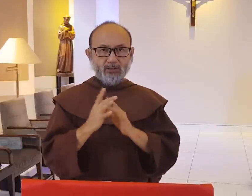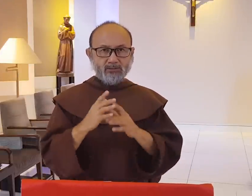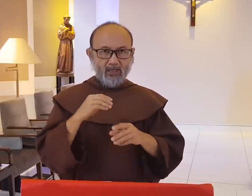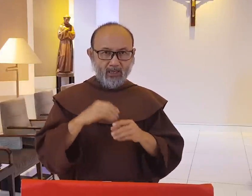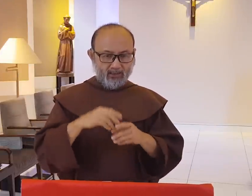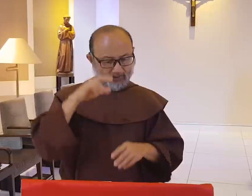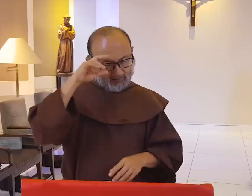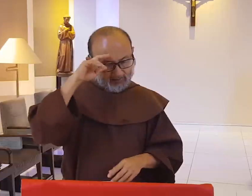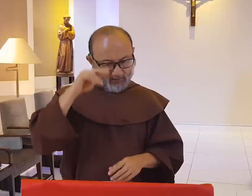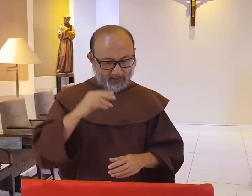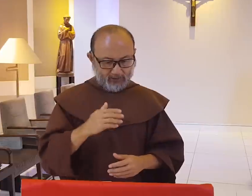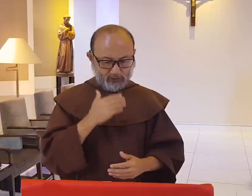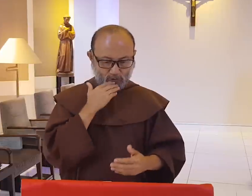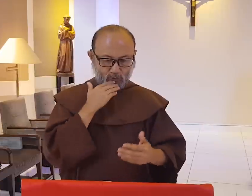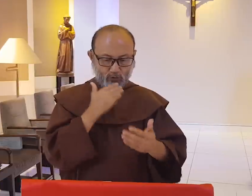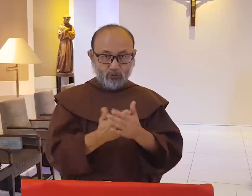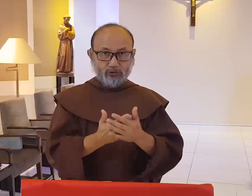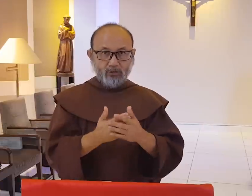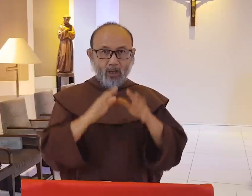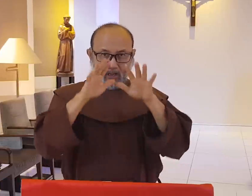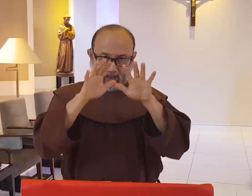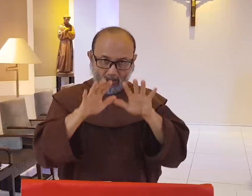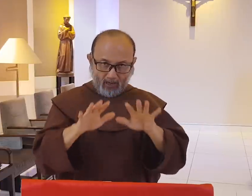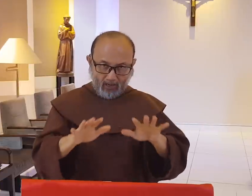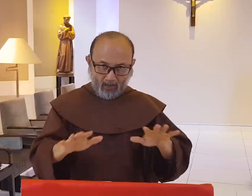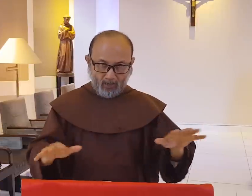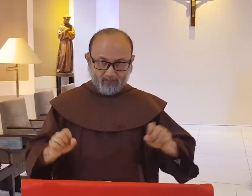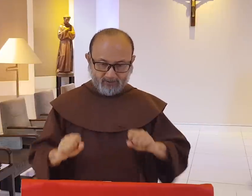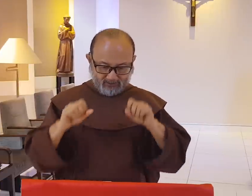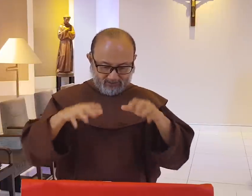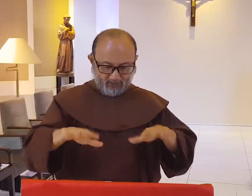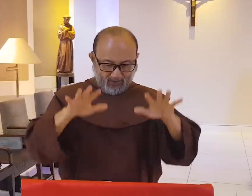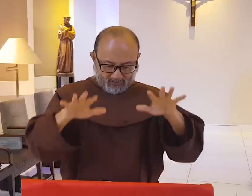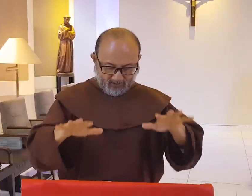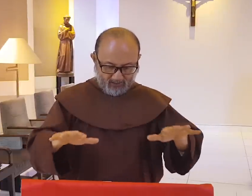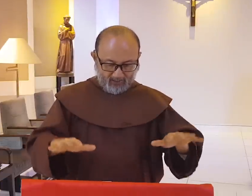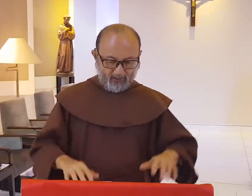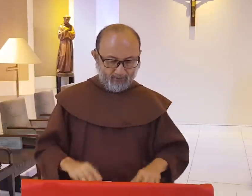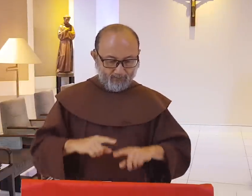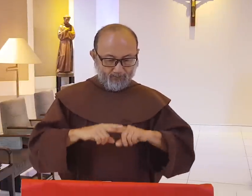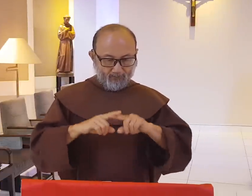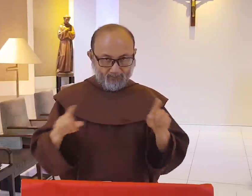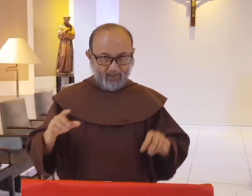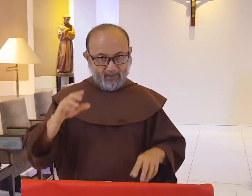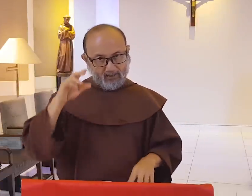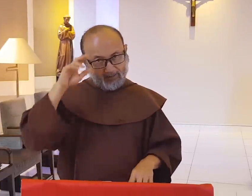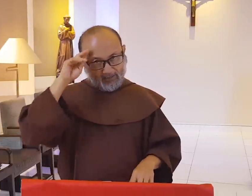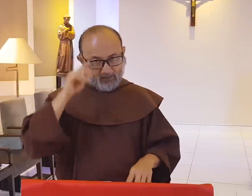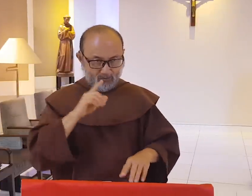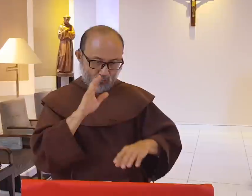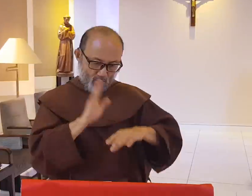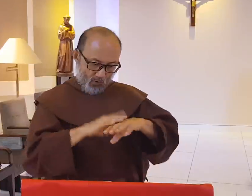Jesus, in his goodness, calmed the sea, but he reproached them for